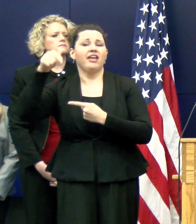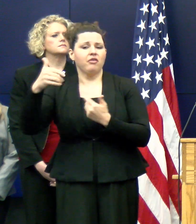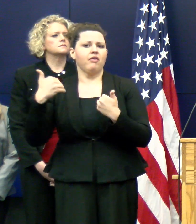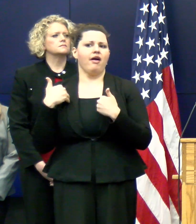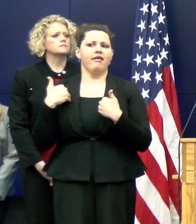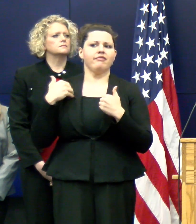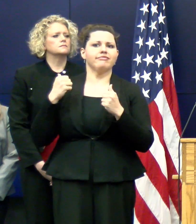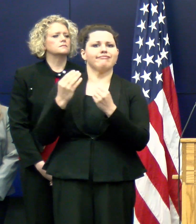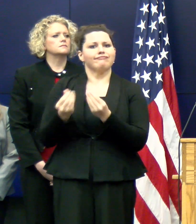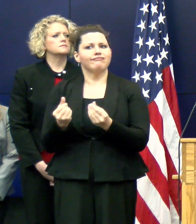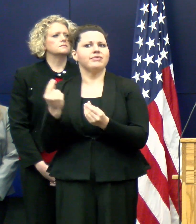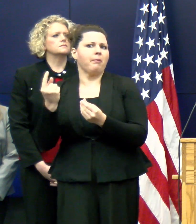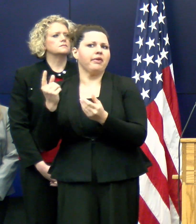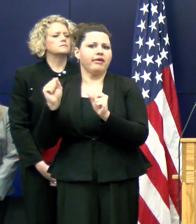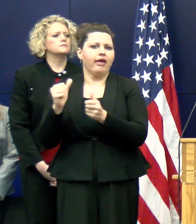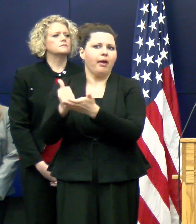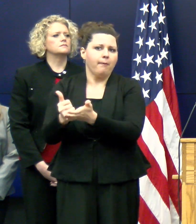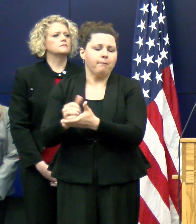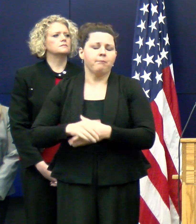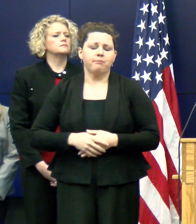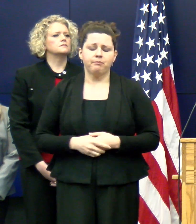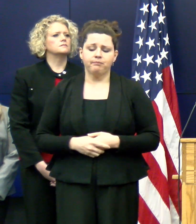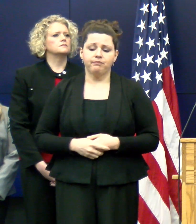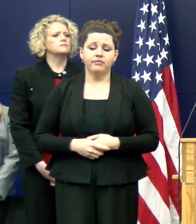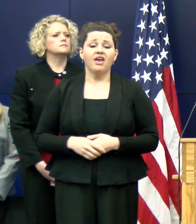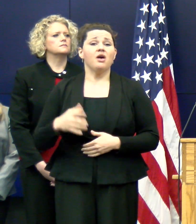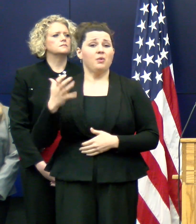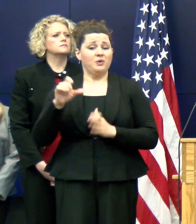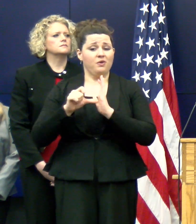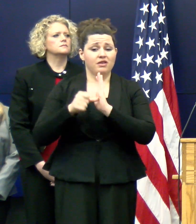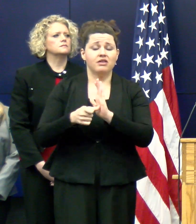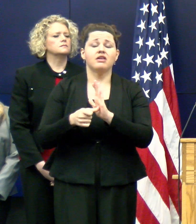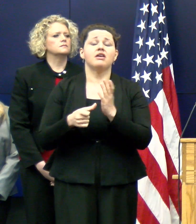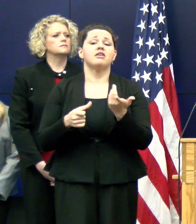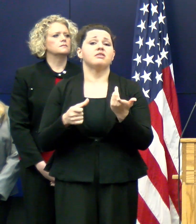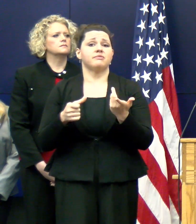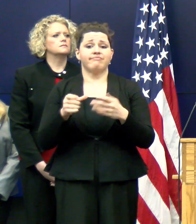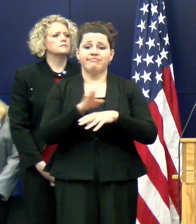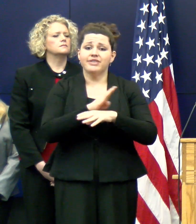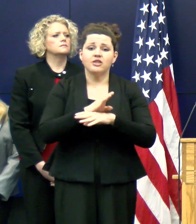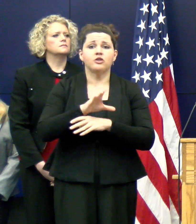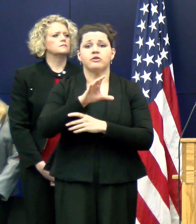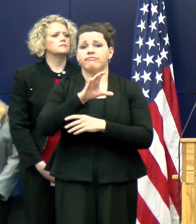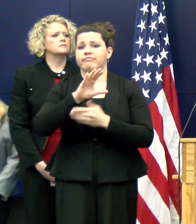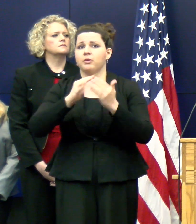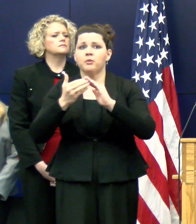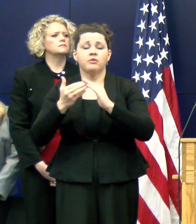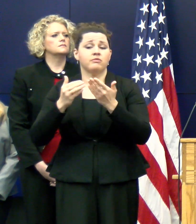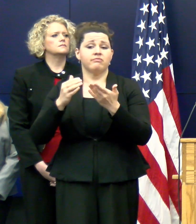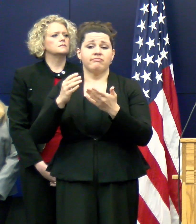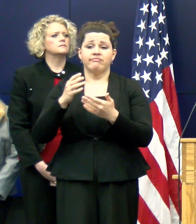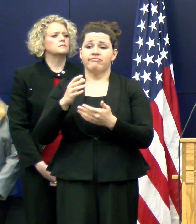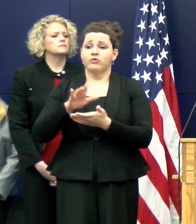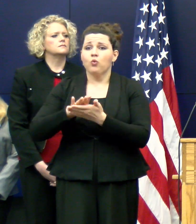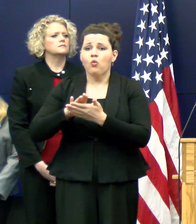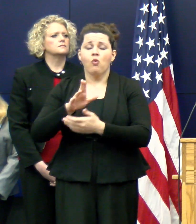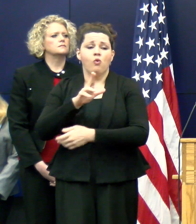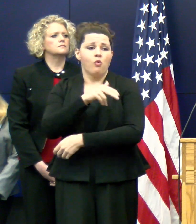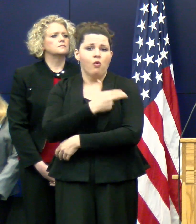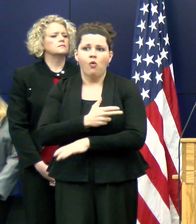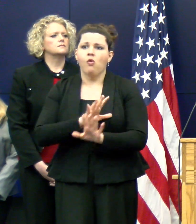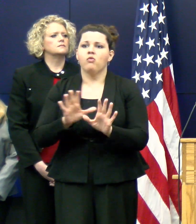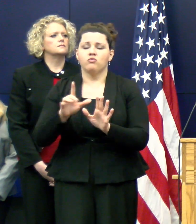to emphasize that individuals, communities, businesses, and healthcare organizations are all an important part of mitigation